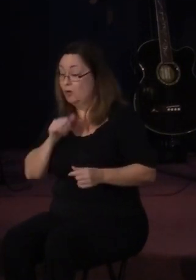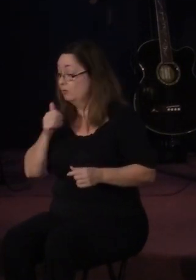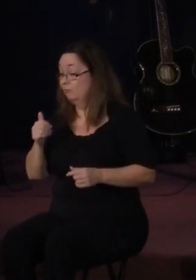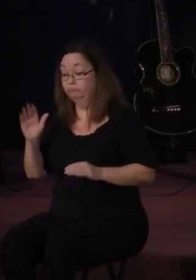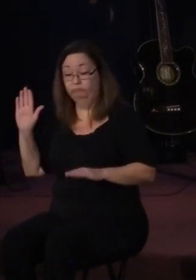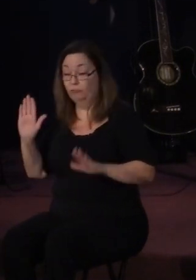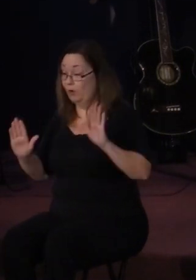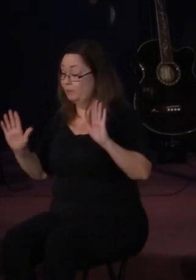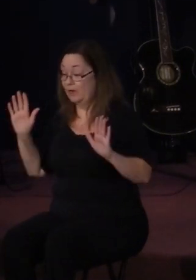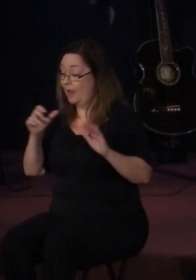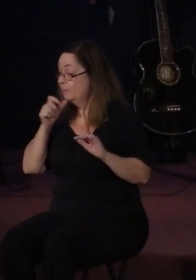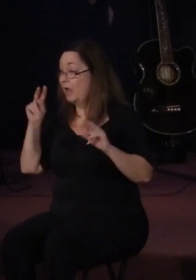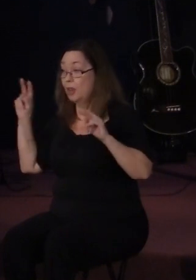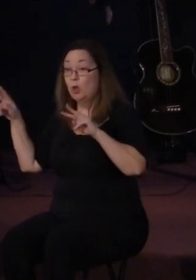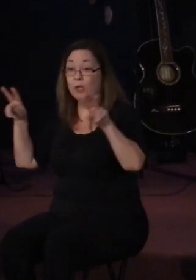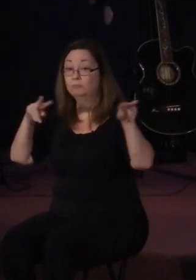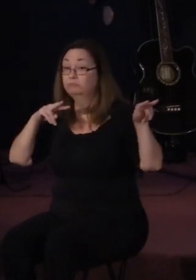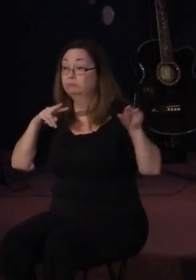I'm not looking.